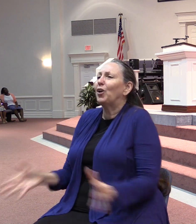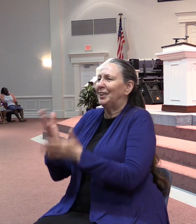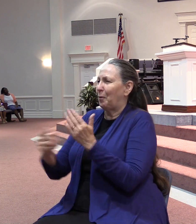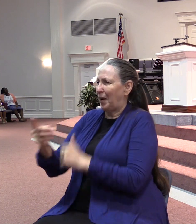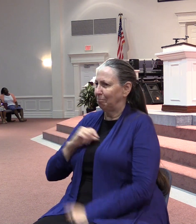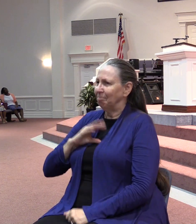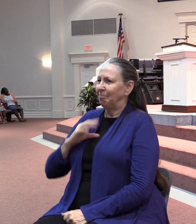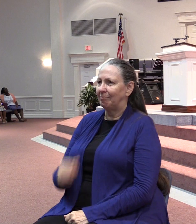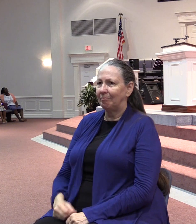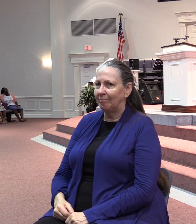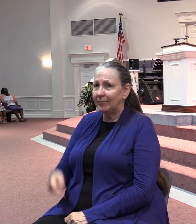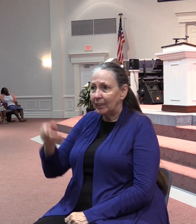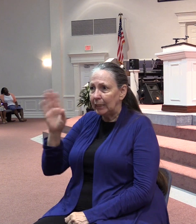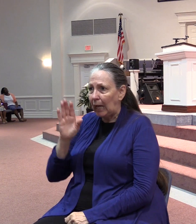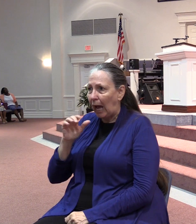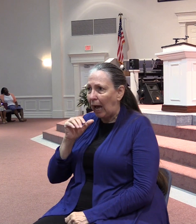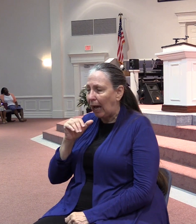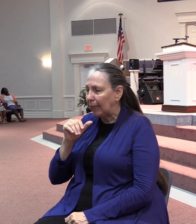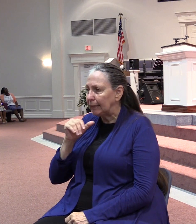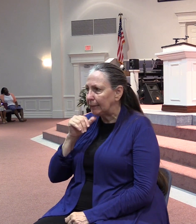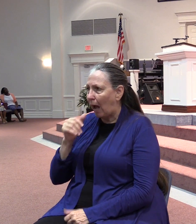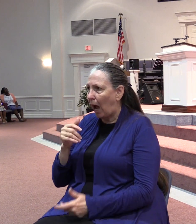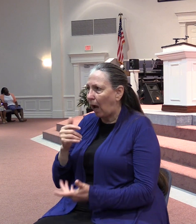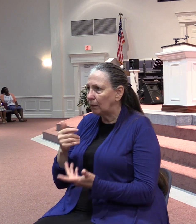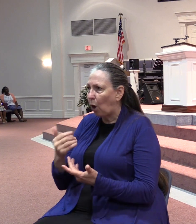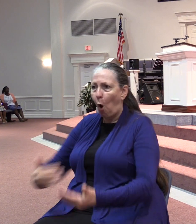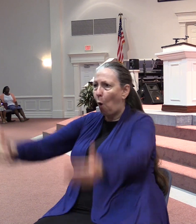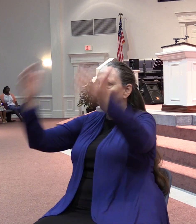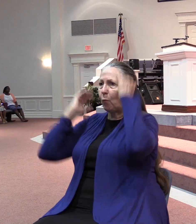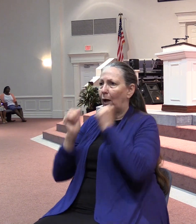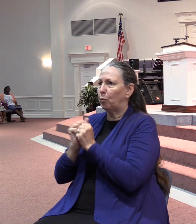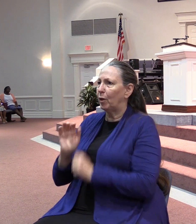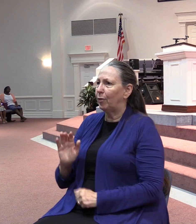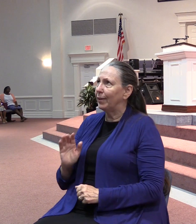today. God is not intimidated by the sins of Gainesville.